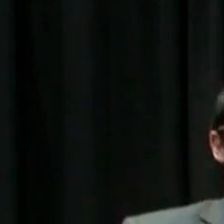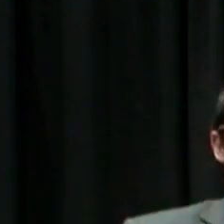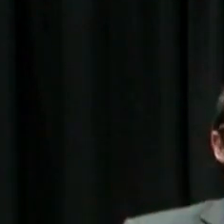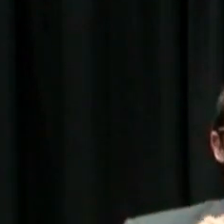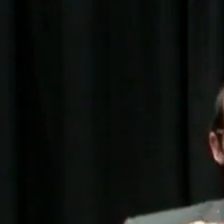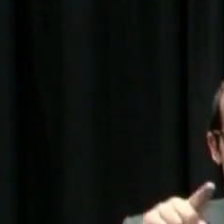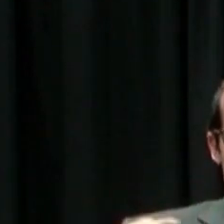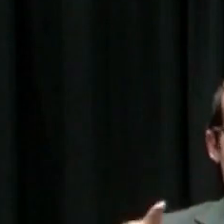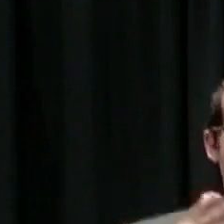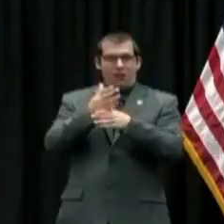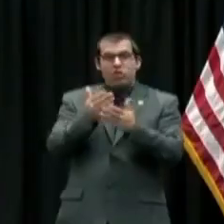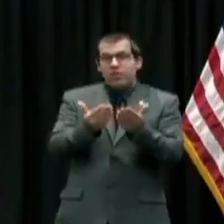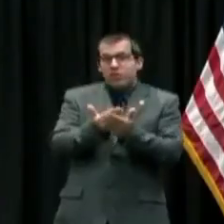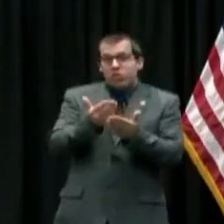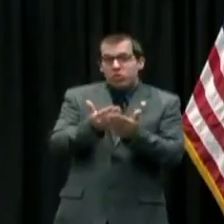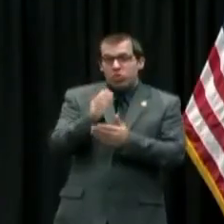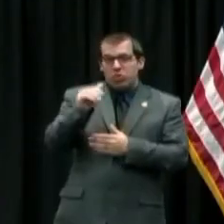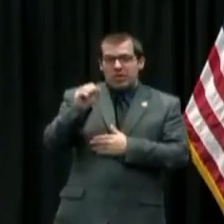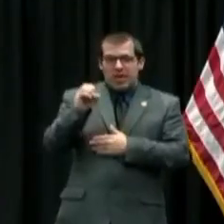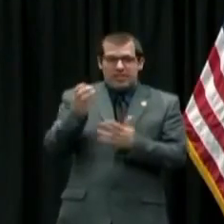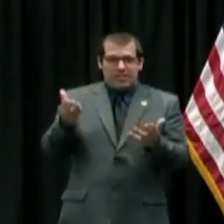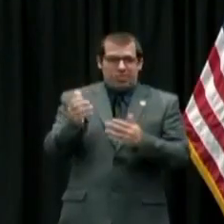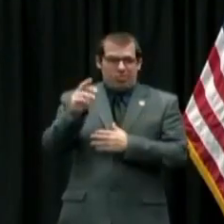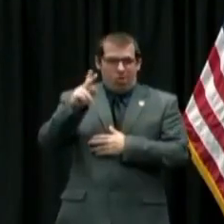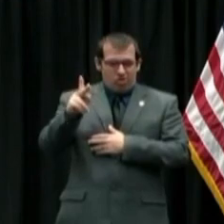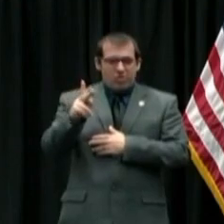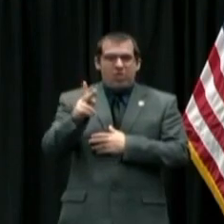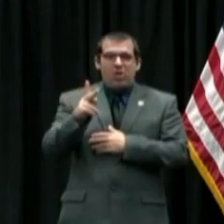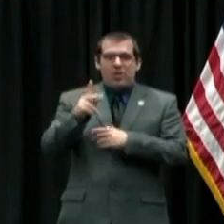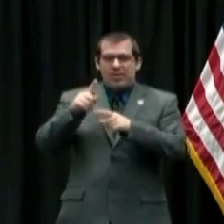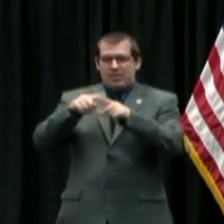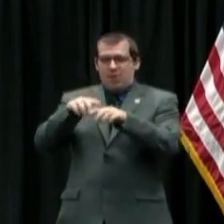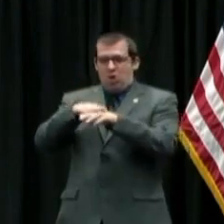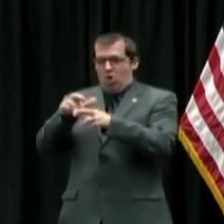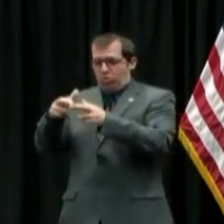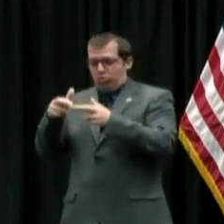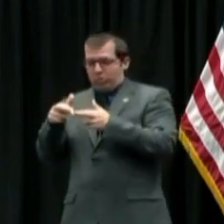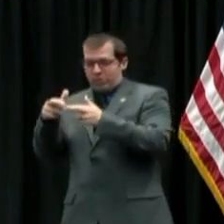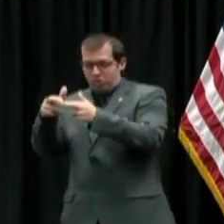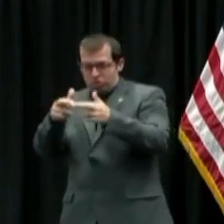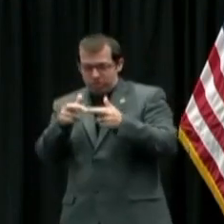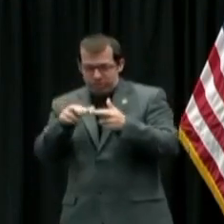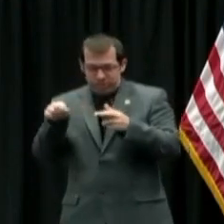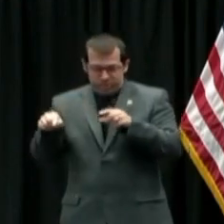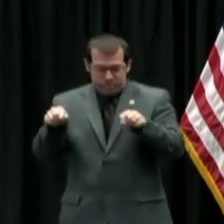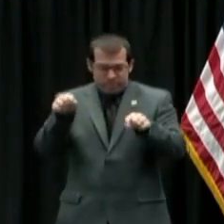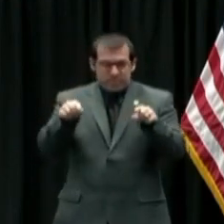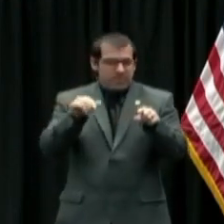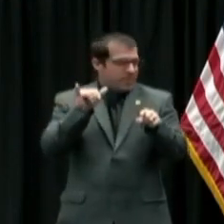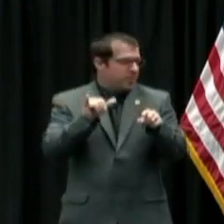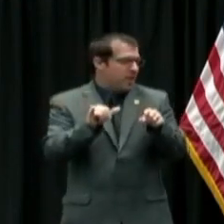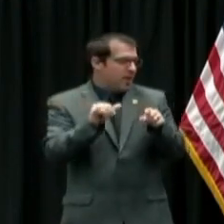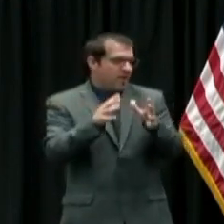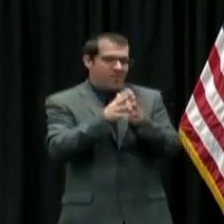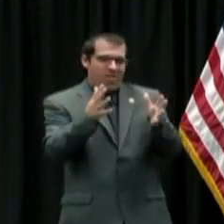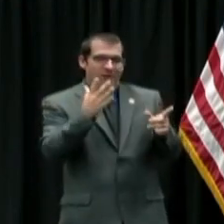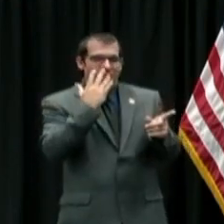average of new cases in Arkansas by region, and so this is a very colorful